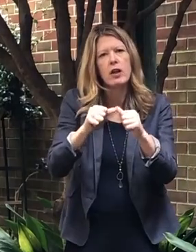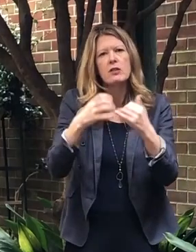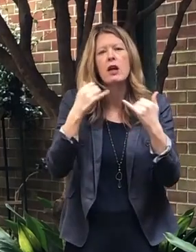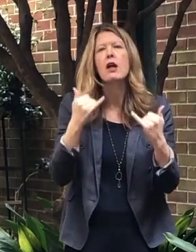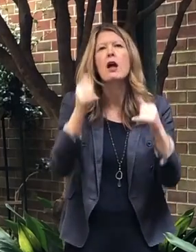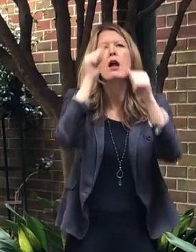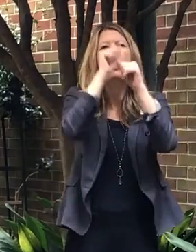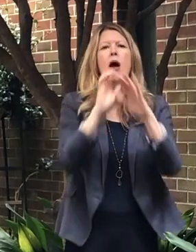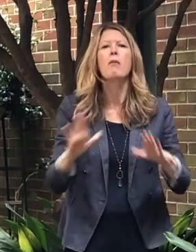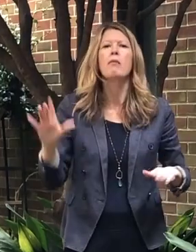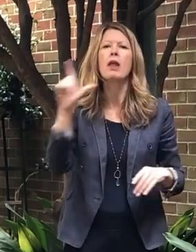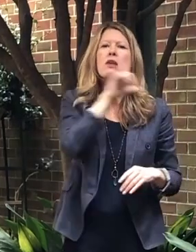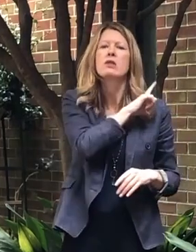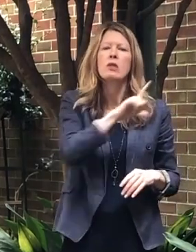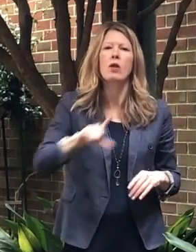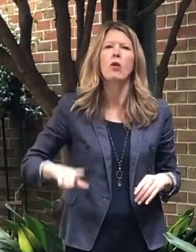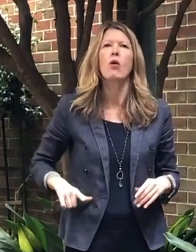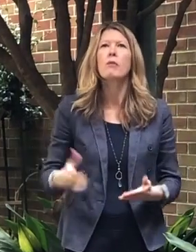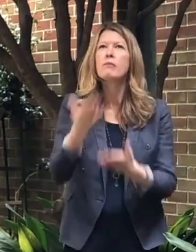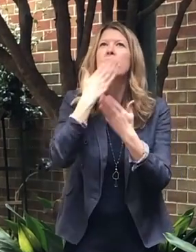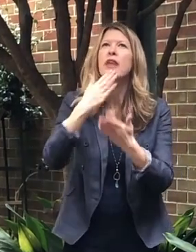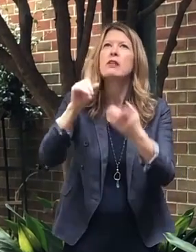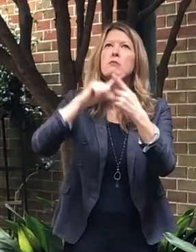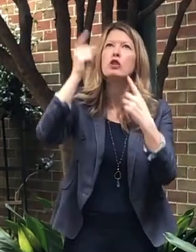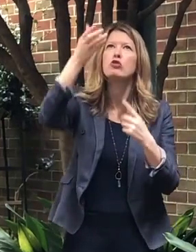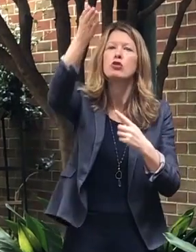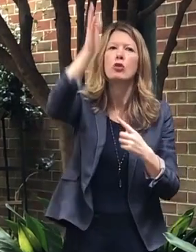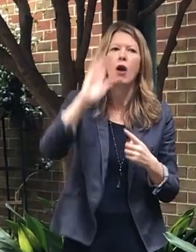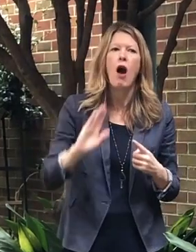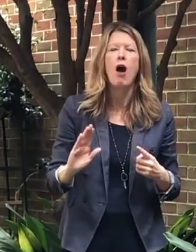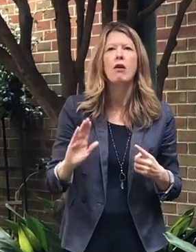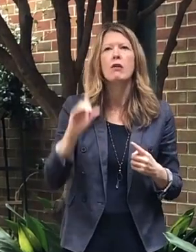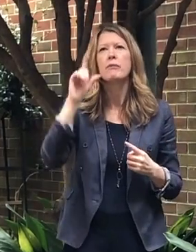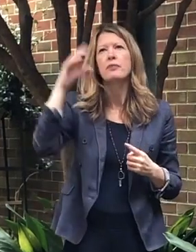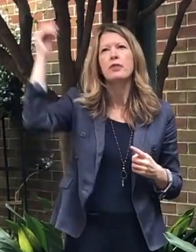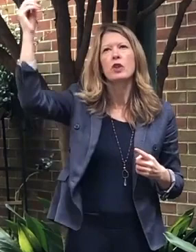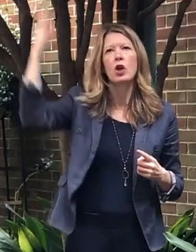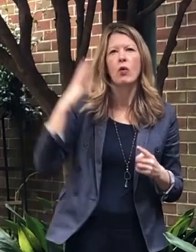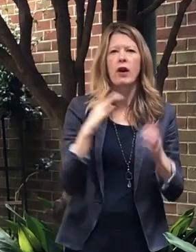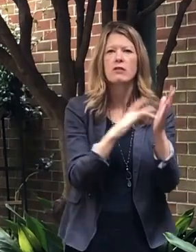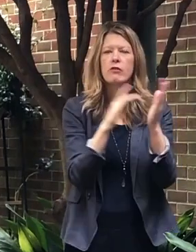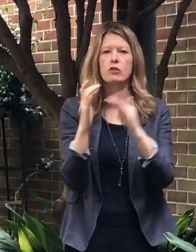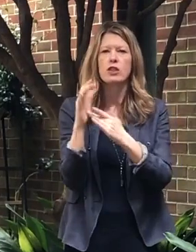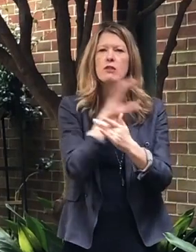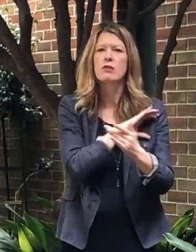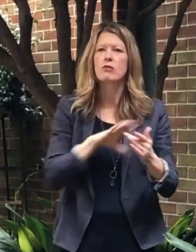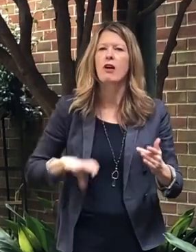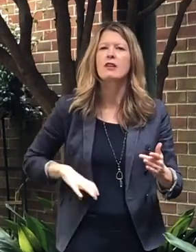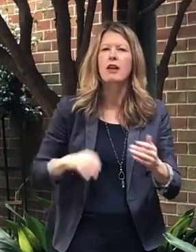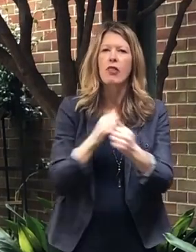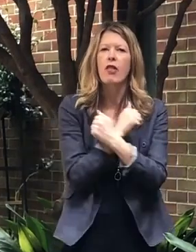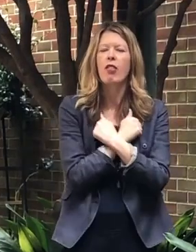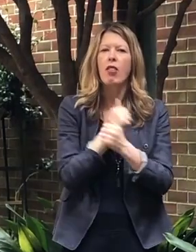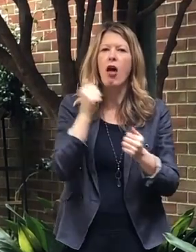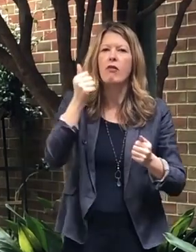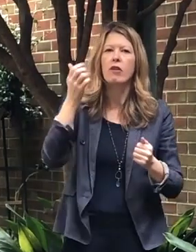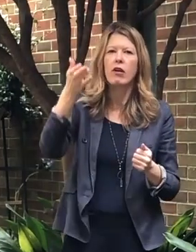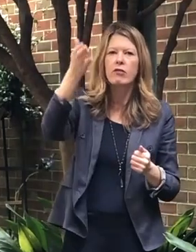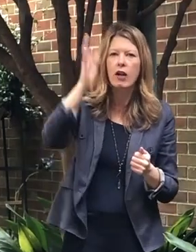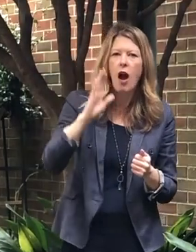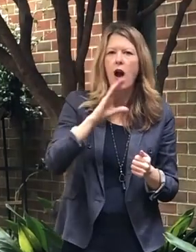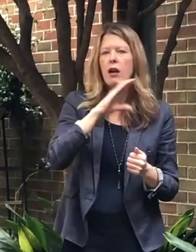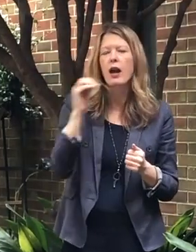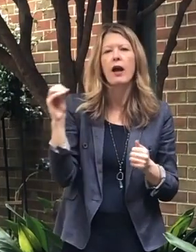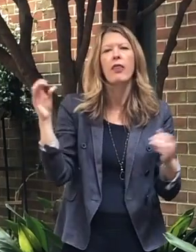the Lord. Thanks be to God. The grace of our Lord Jesus Christ and the love of God and the communion of the